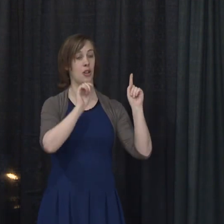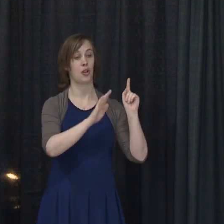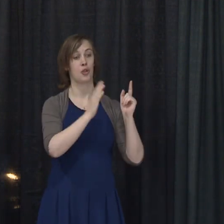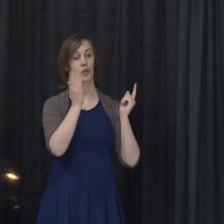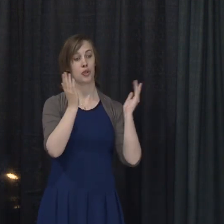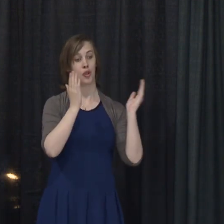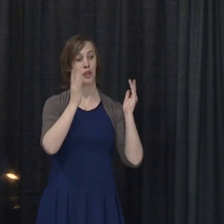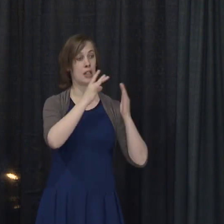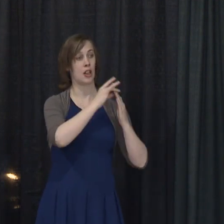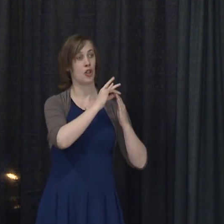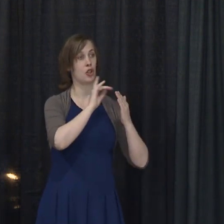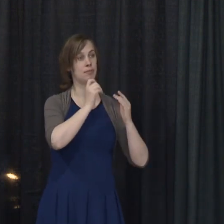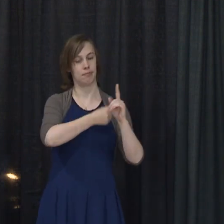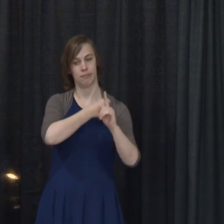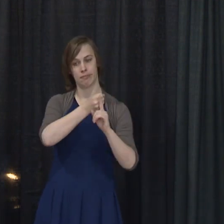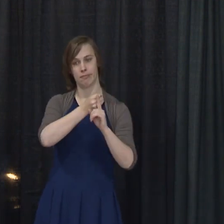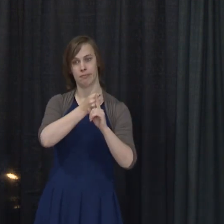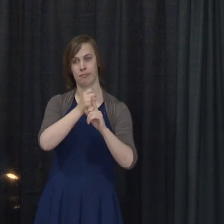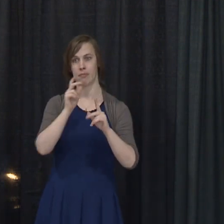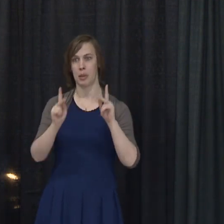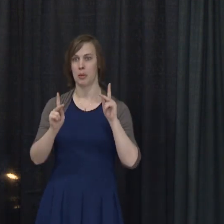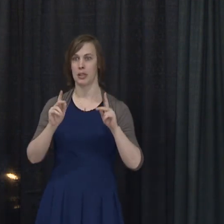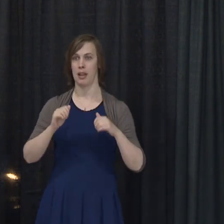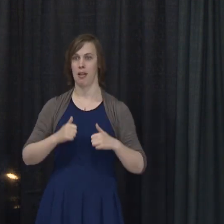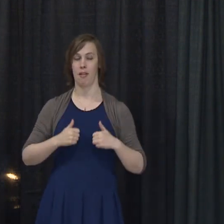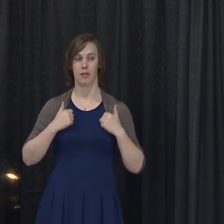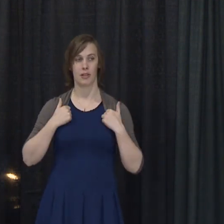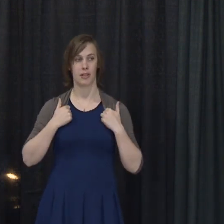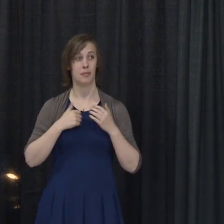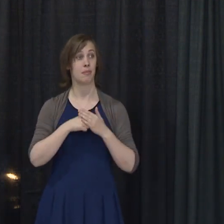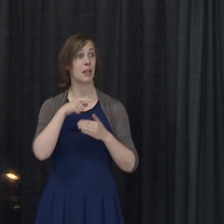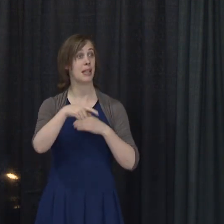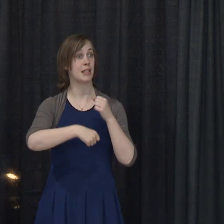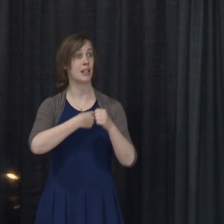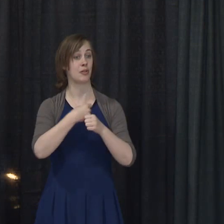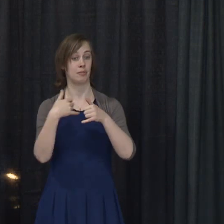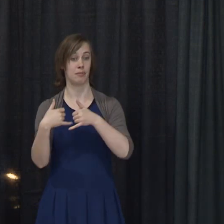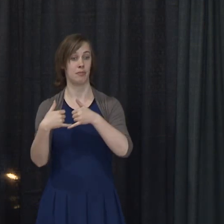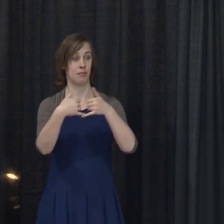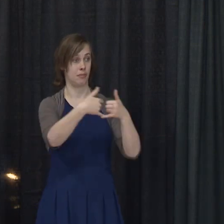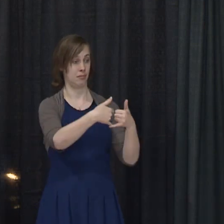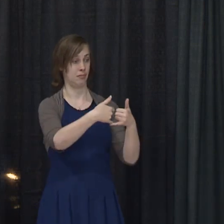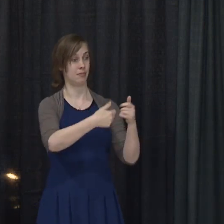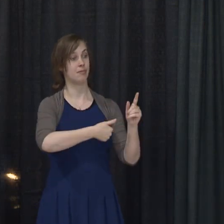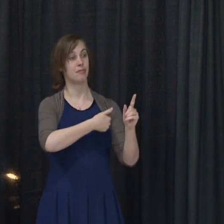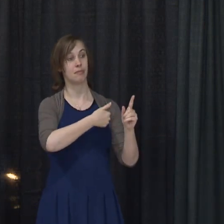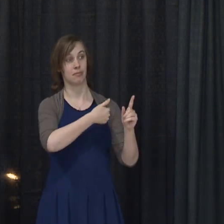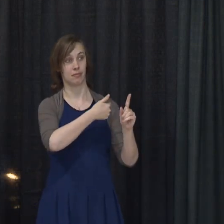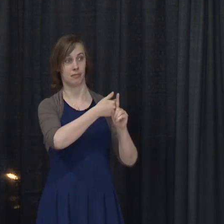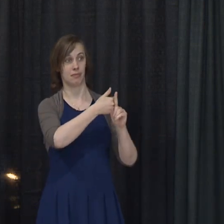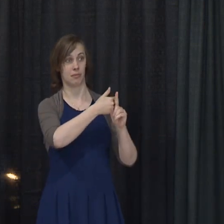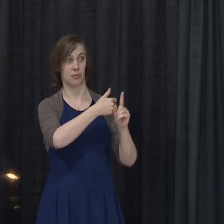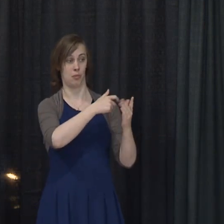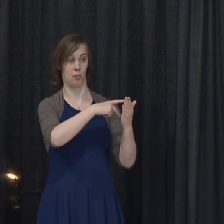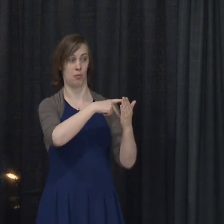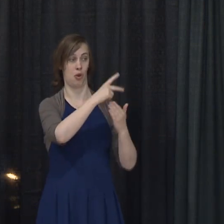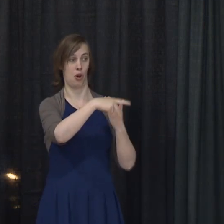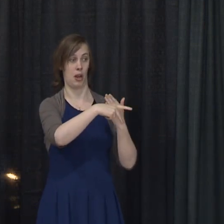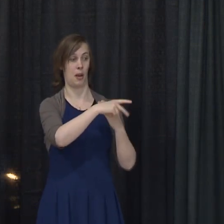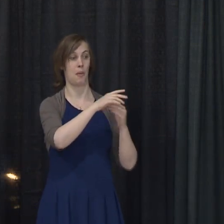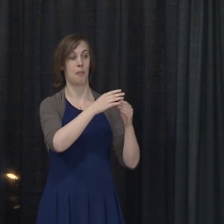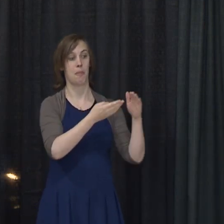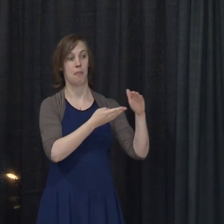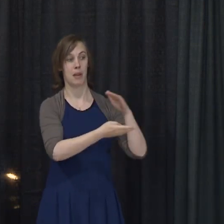in the lives of others. This year's recipient of the Nova Scotia Community College Foundation Award, a graduate of the Baking and Pastry